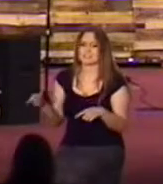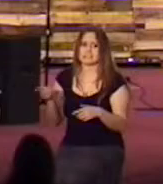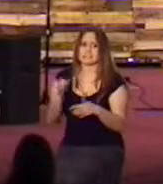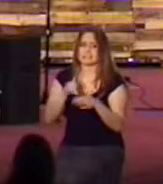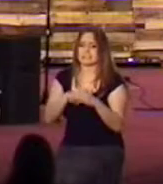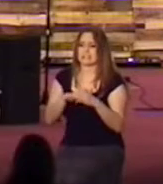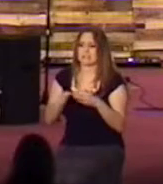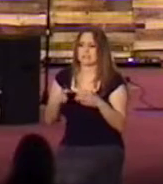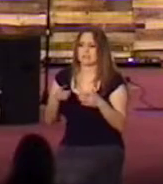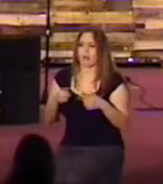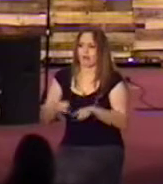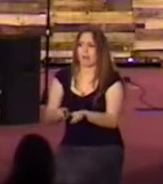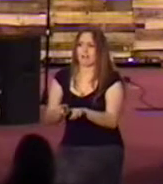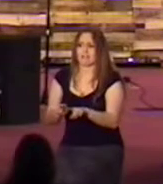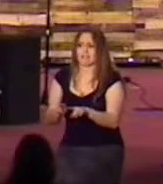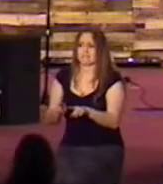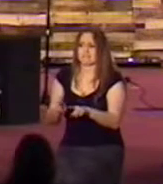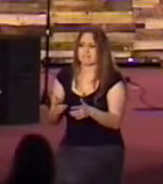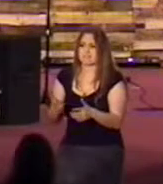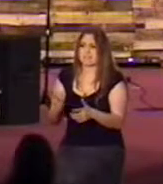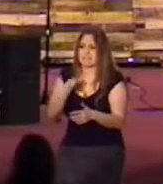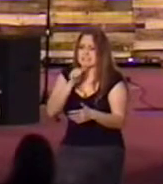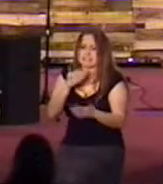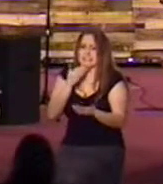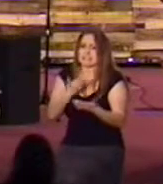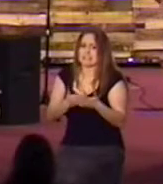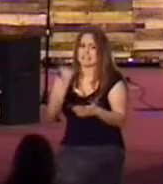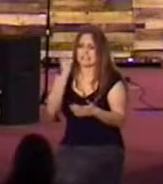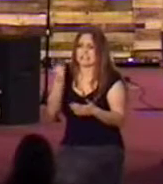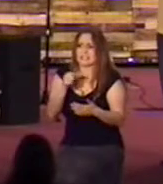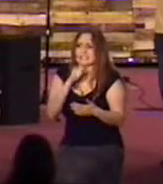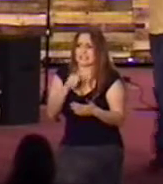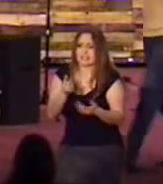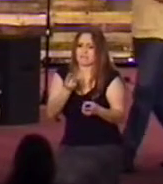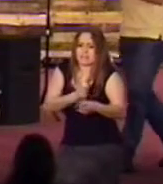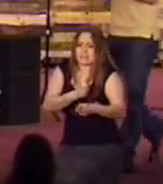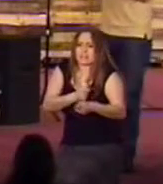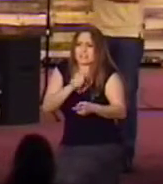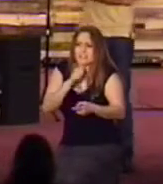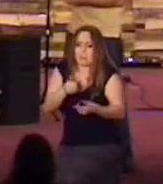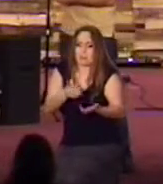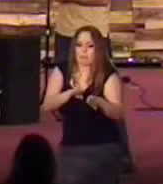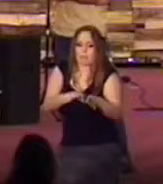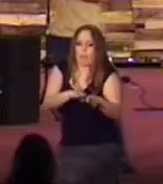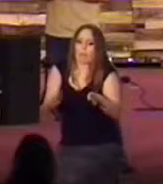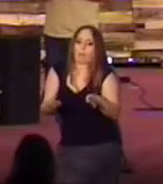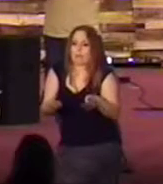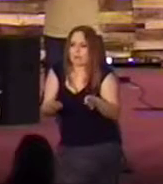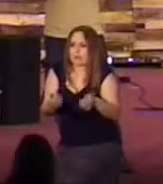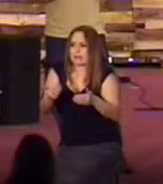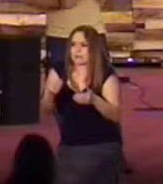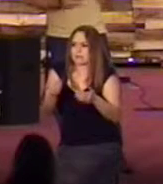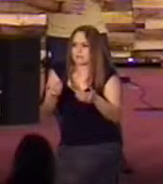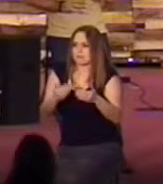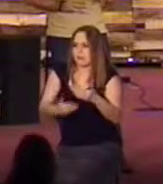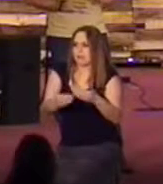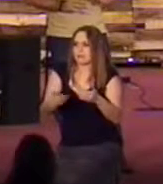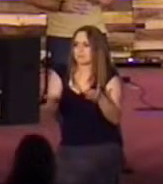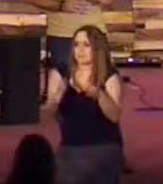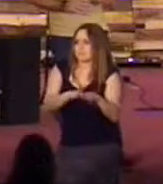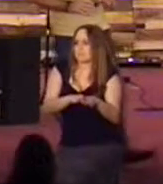didn't come right away. Jesus, this is not a good idea. This is not proper. We don't open the tomb after we've sealed it. Jesus, this is